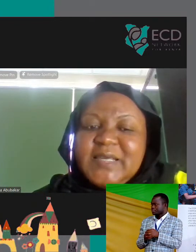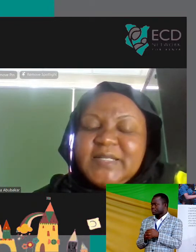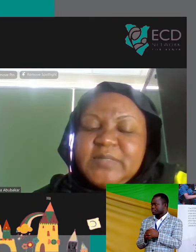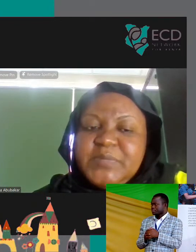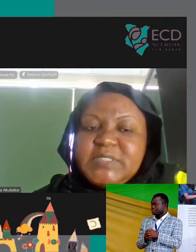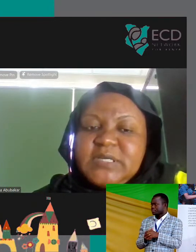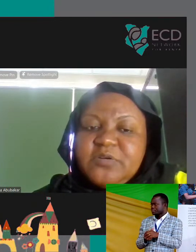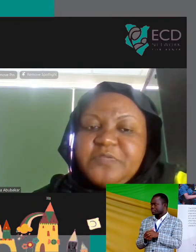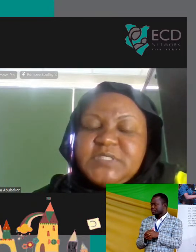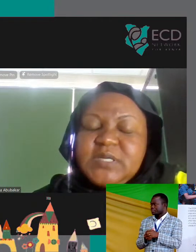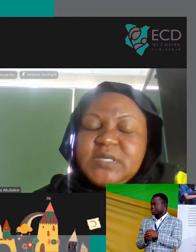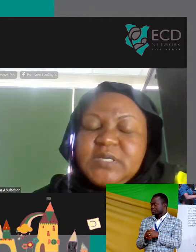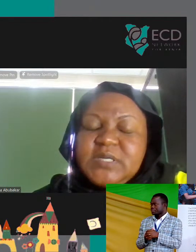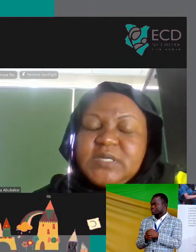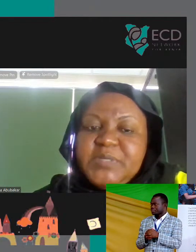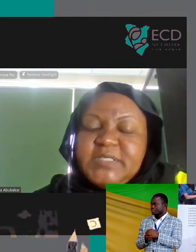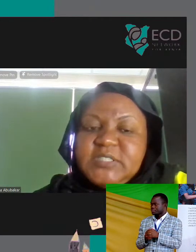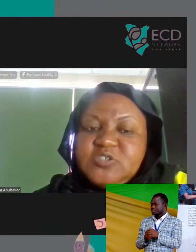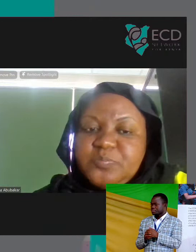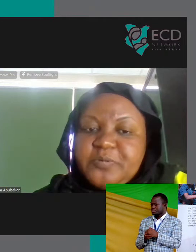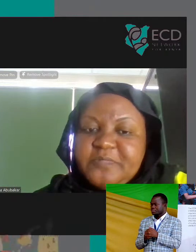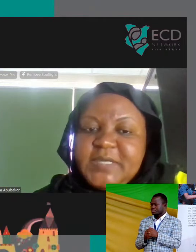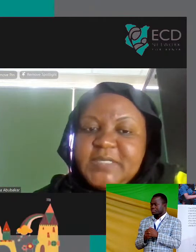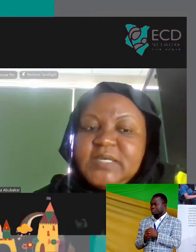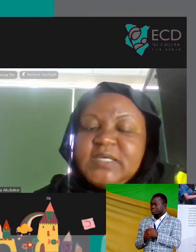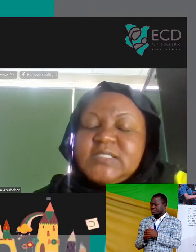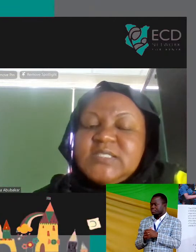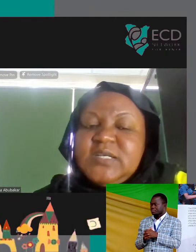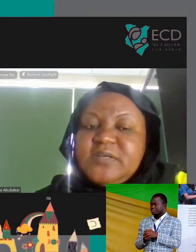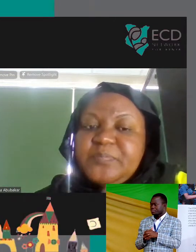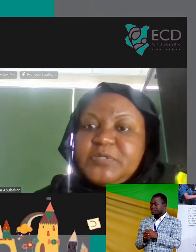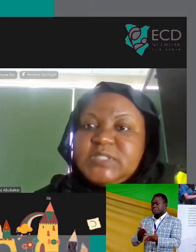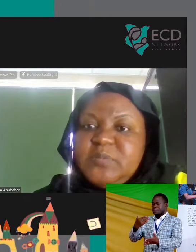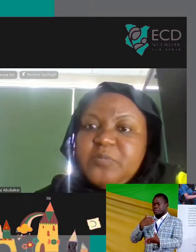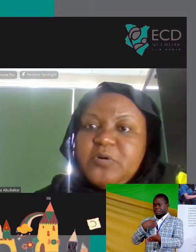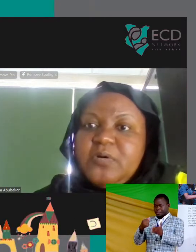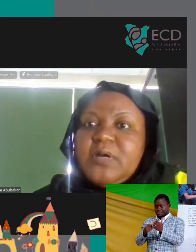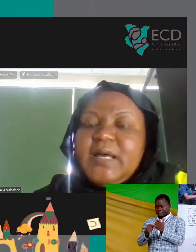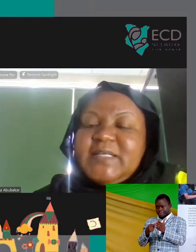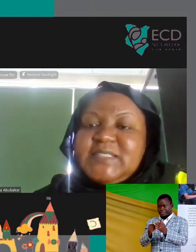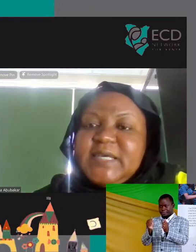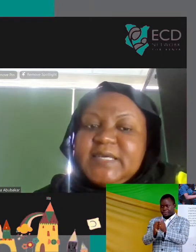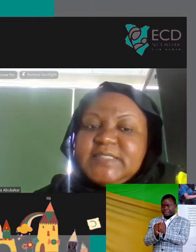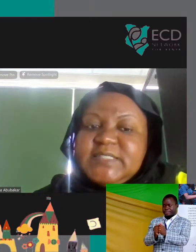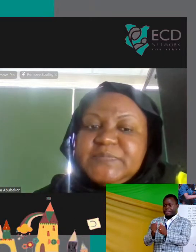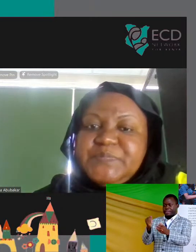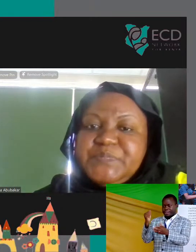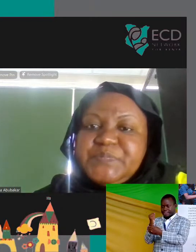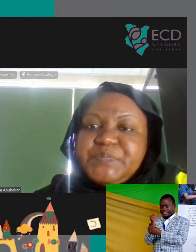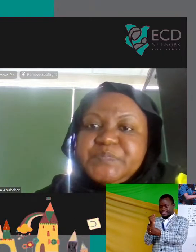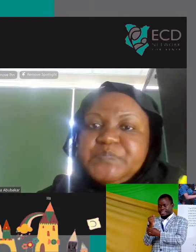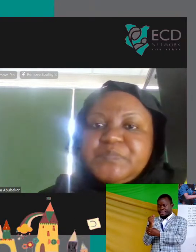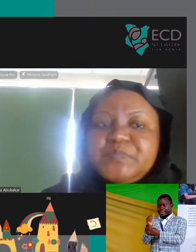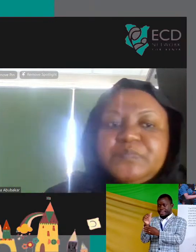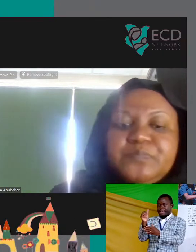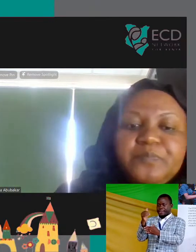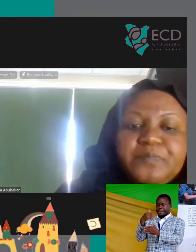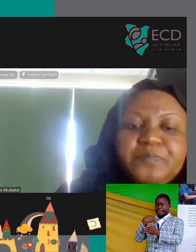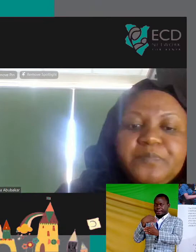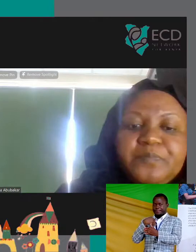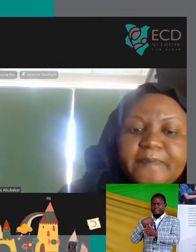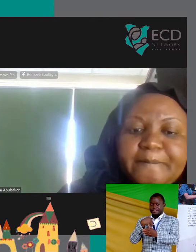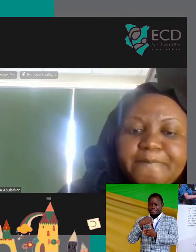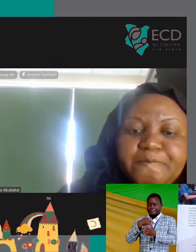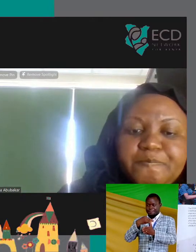are slightly better off in terms of their ability to provide, still reporting more anxiety.